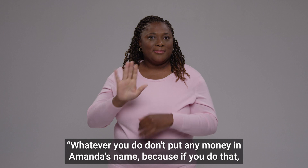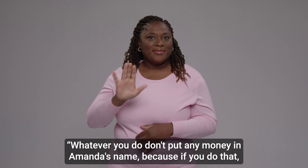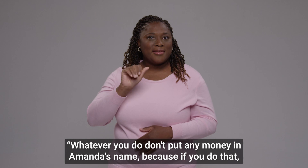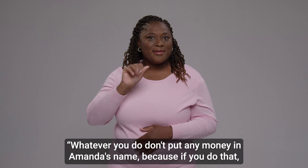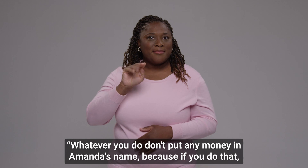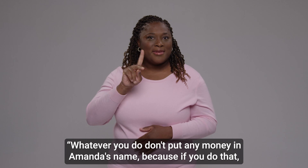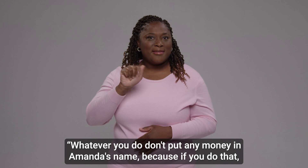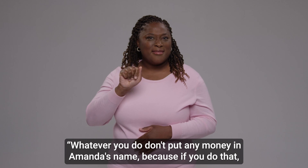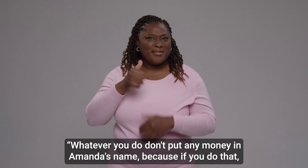that,